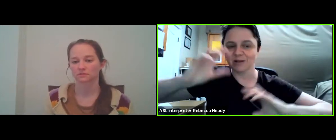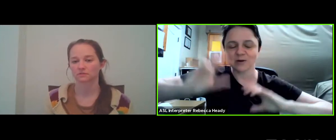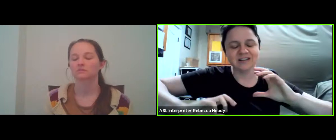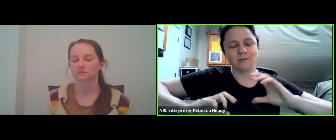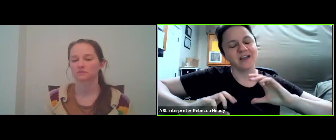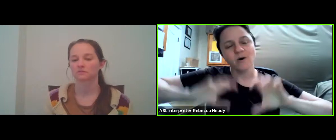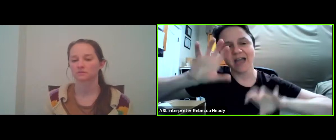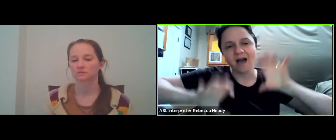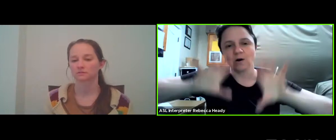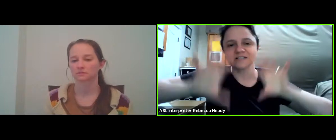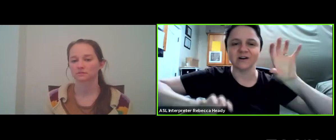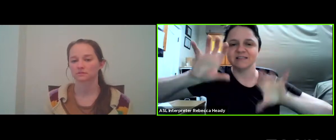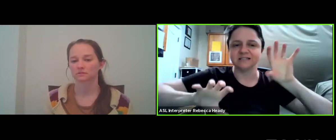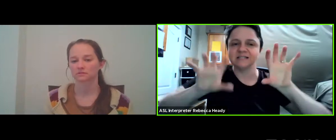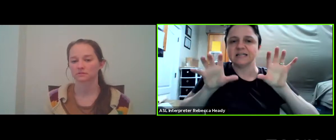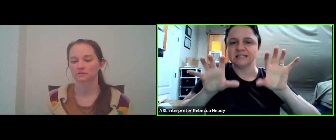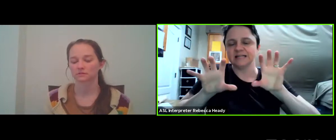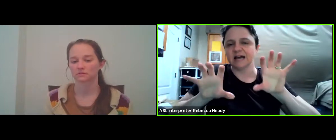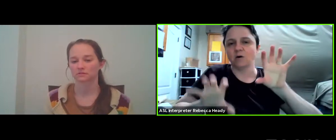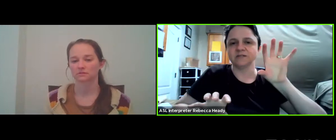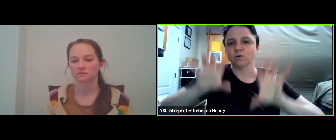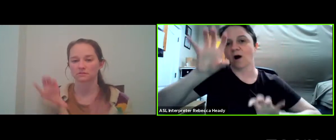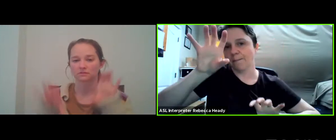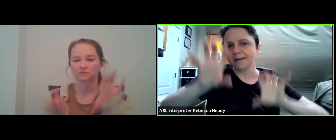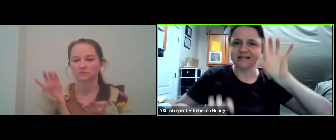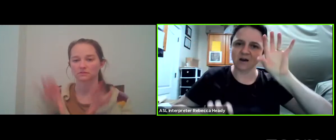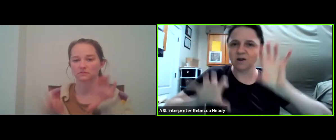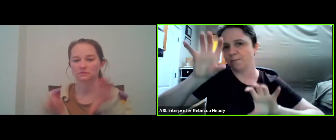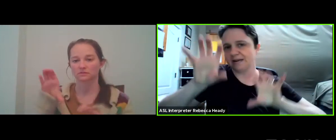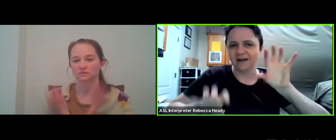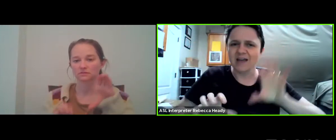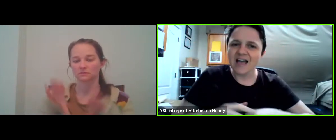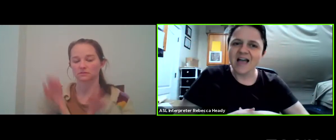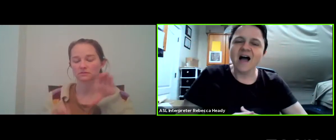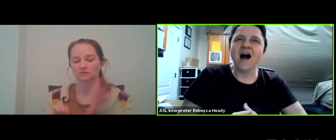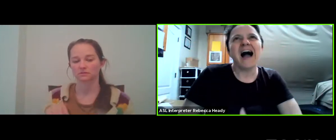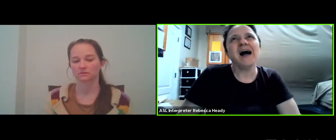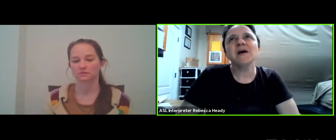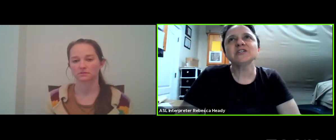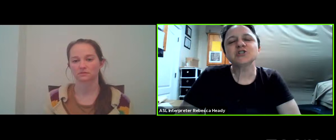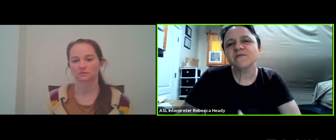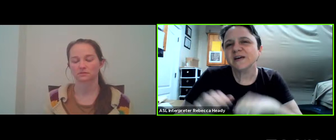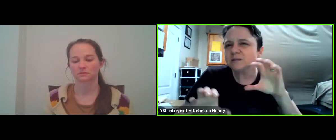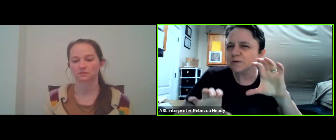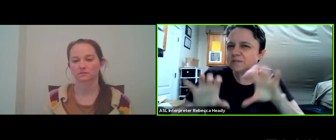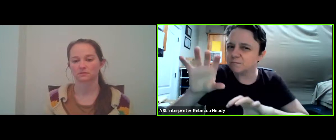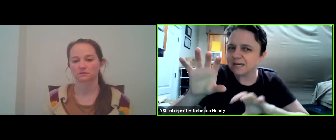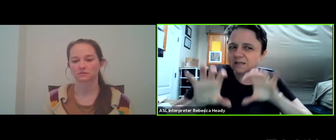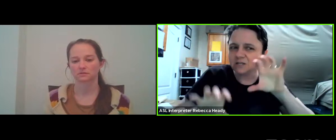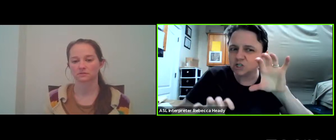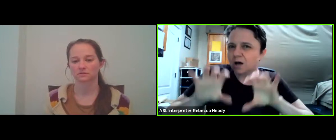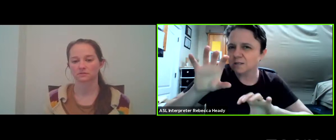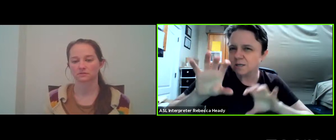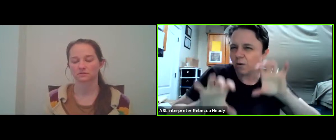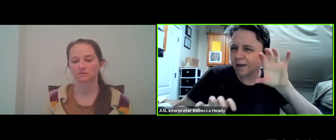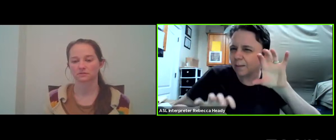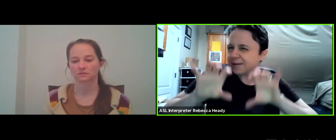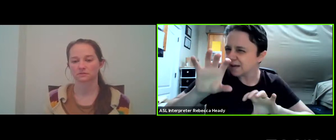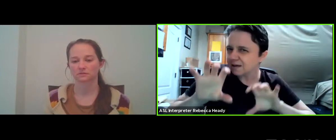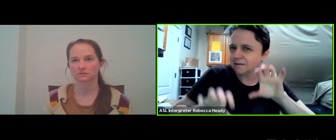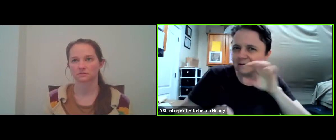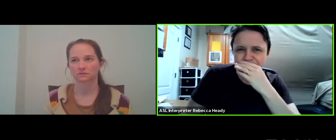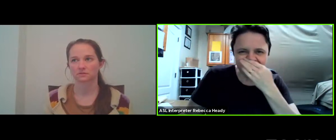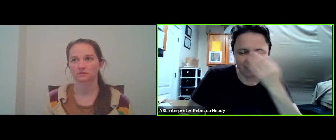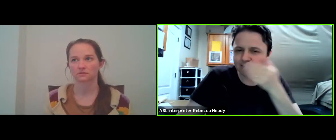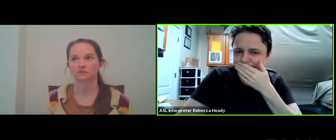long time. So I looked at him like, oh yeah, or sorry, he's got his hands out. So up and down, up and down. I'm not sure if that's supposed to mean the jaws going